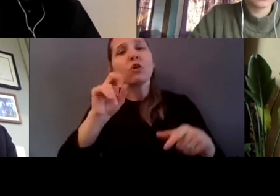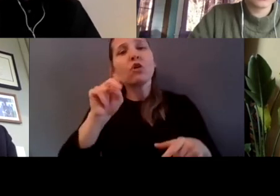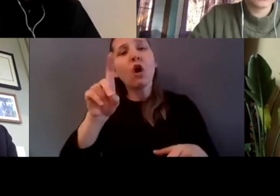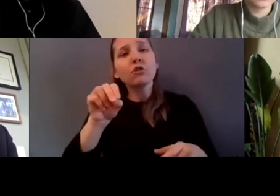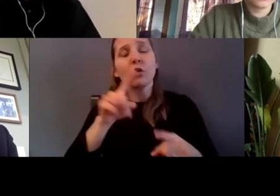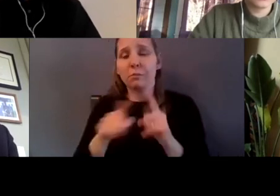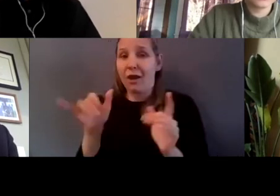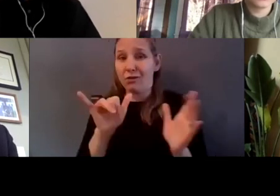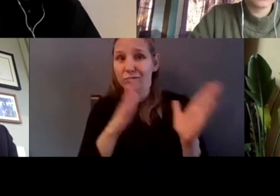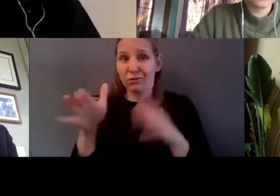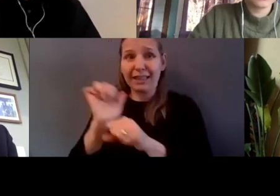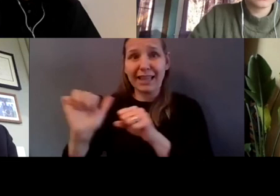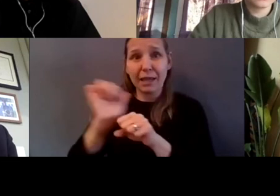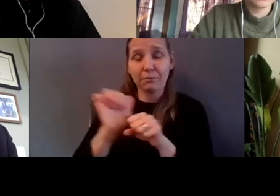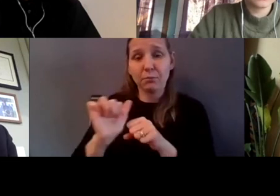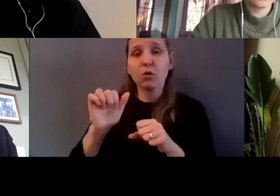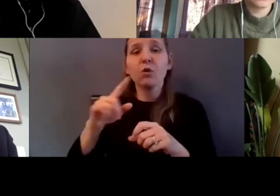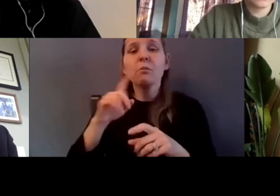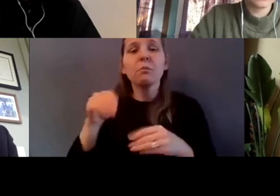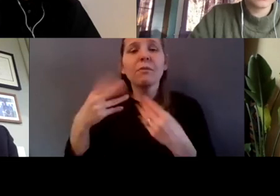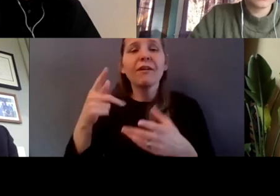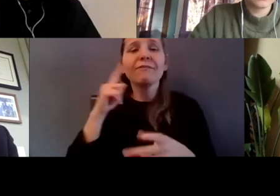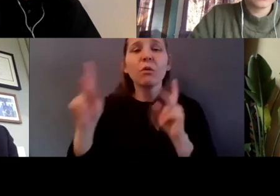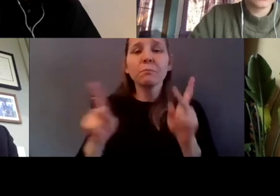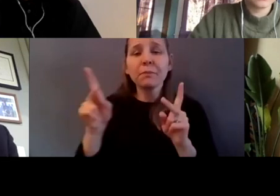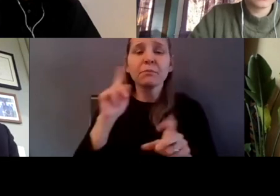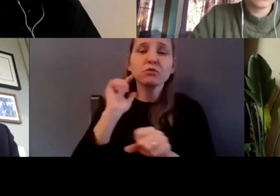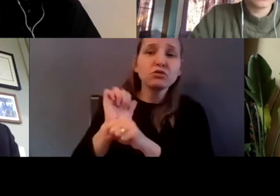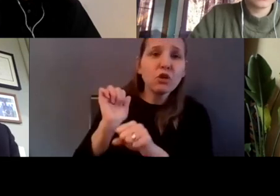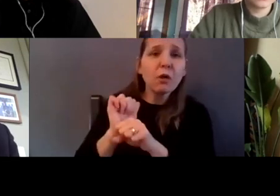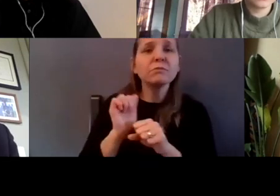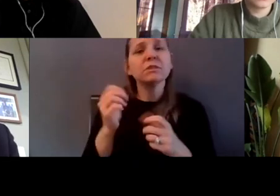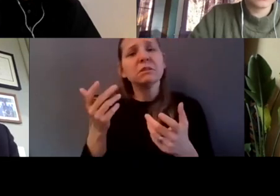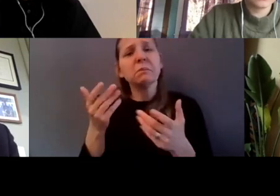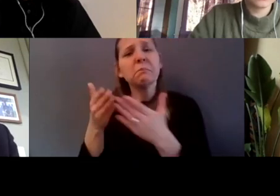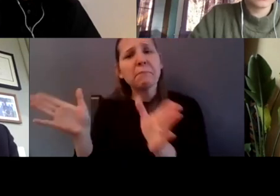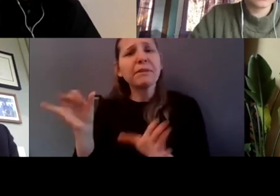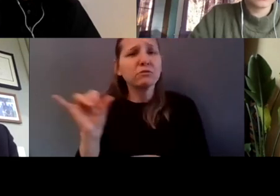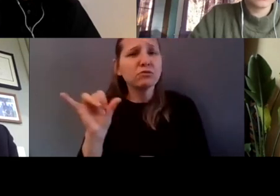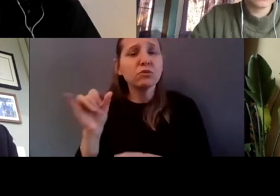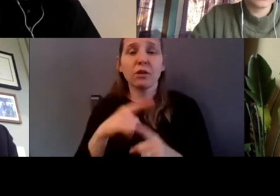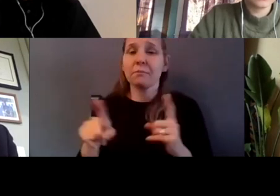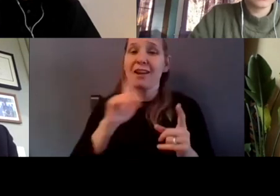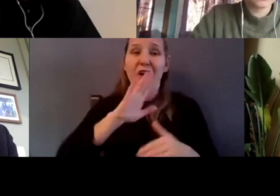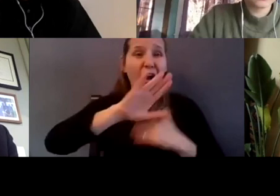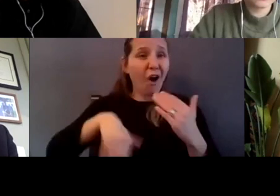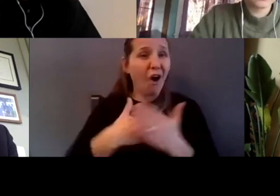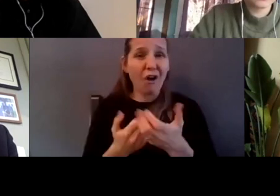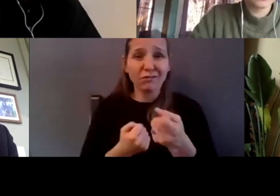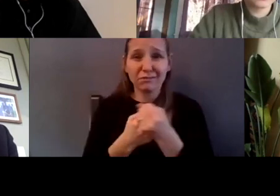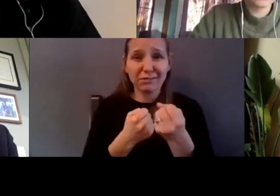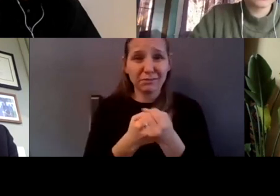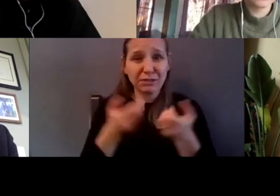providing people for jobs, although the public and nonprofit do some of that, but really to all the supports that go into having